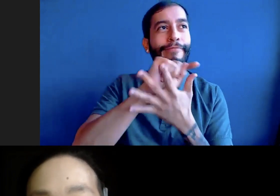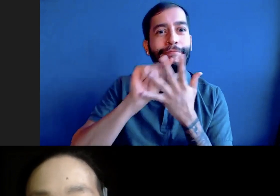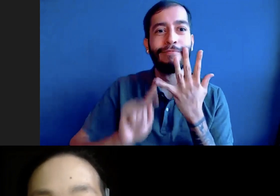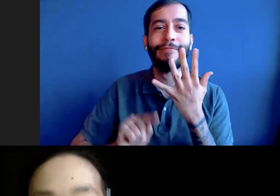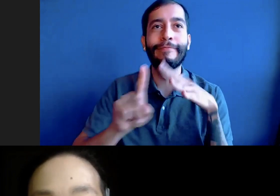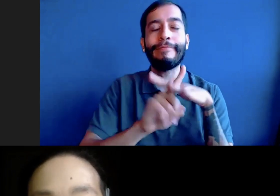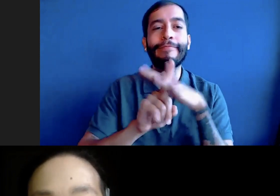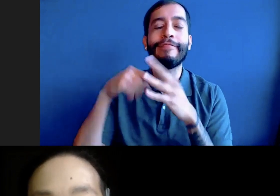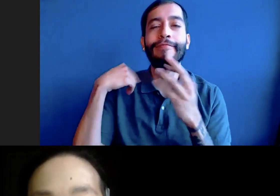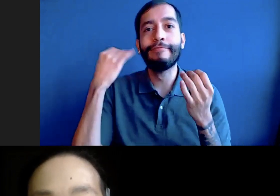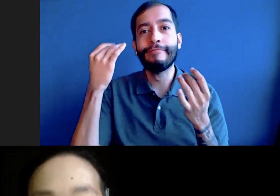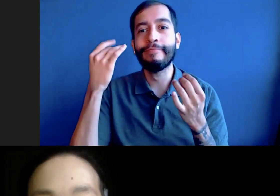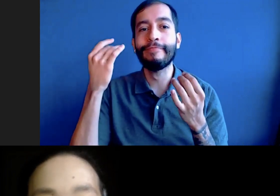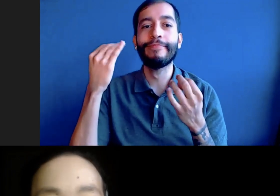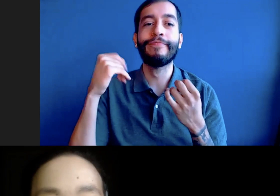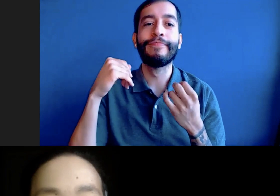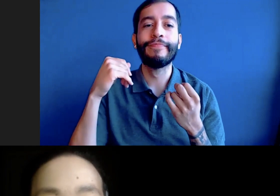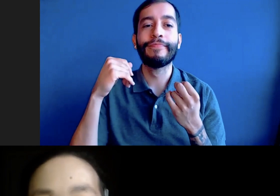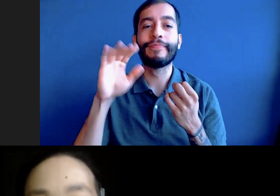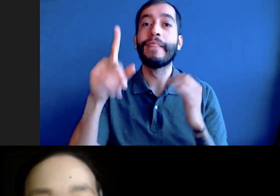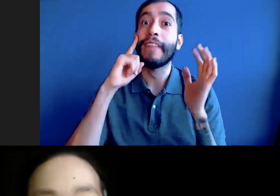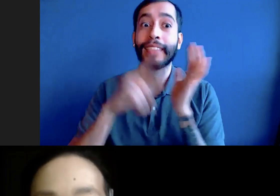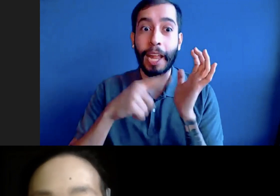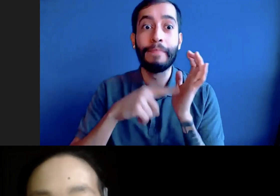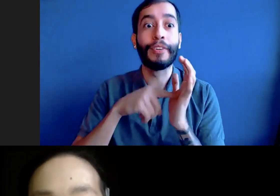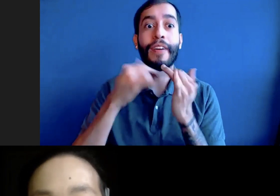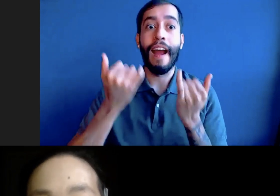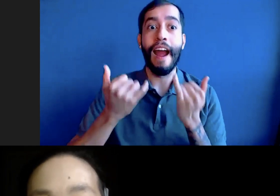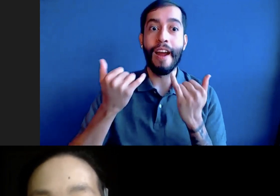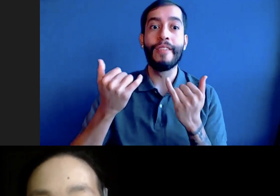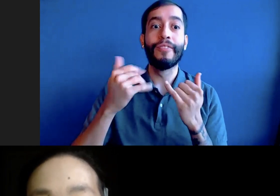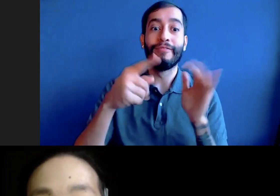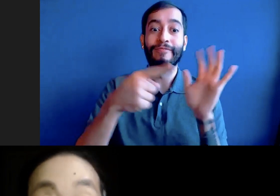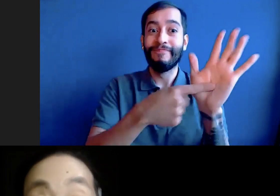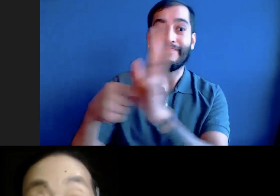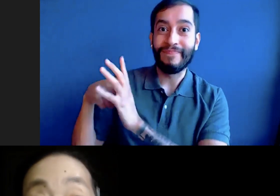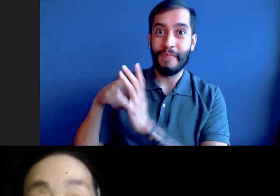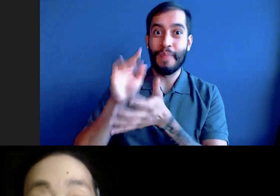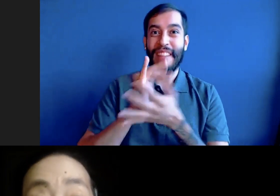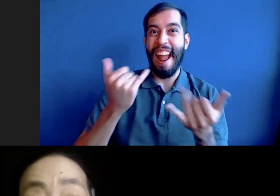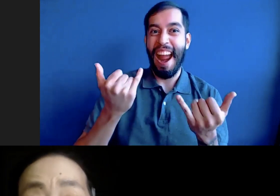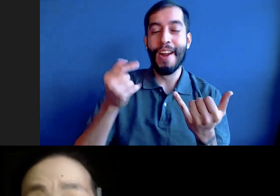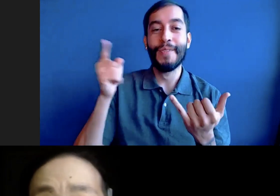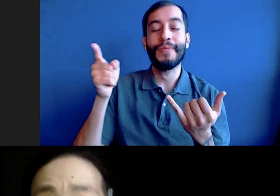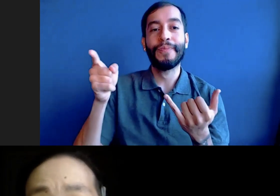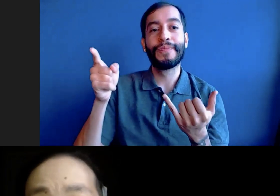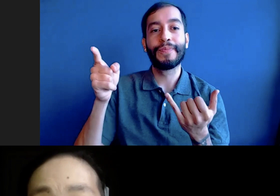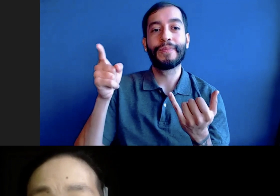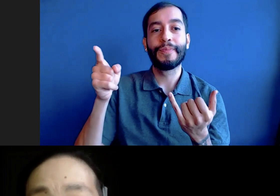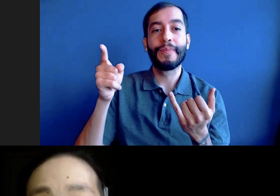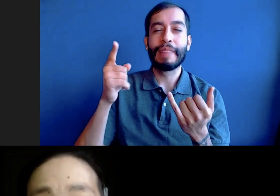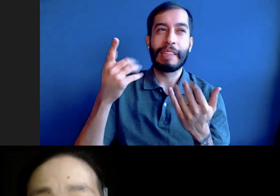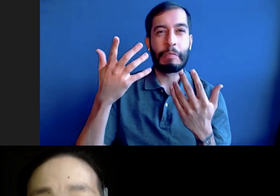today's showcase, if there is kind of 2 or 3 impressions, if I could just share that right now, I